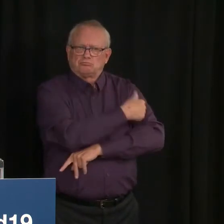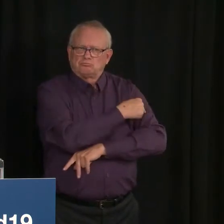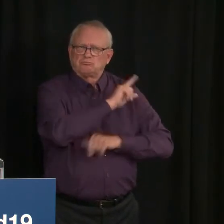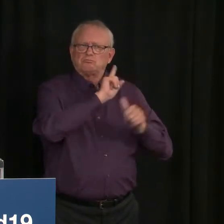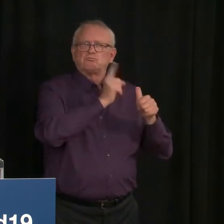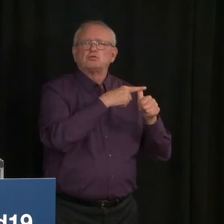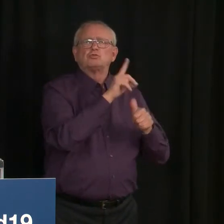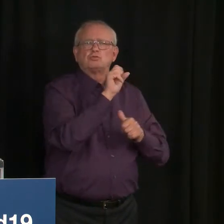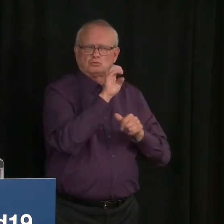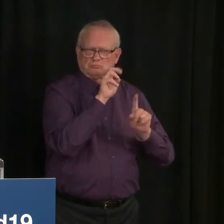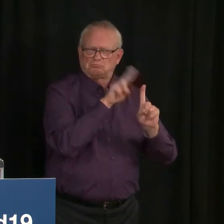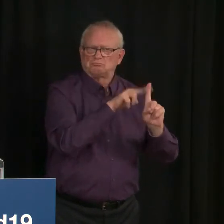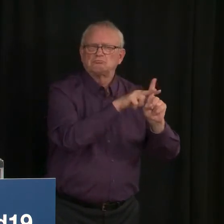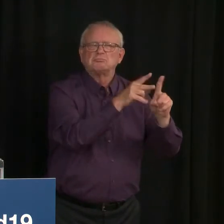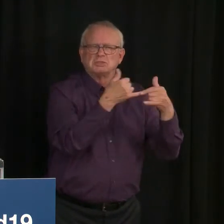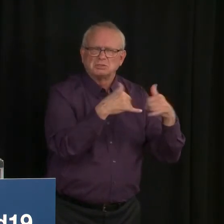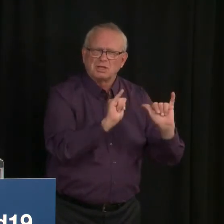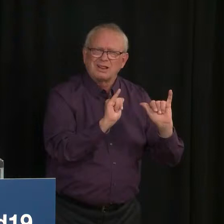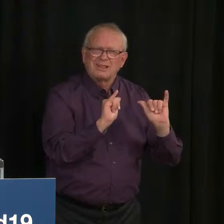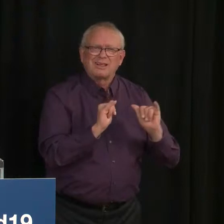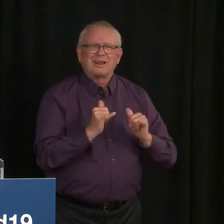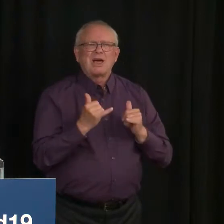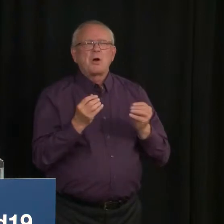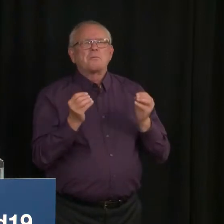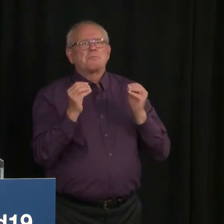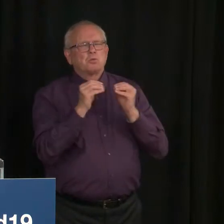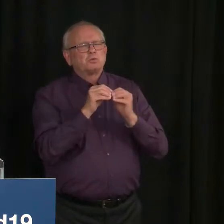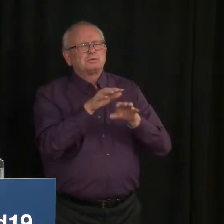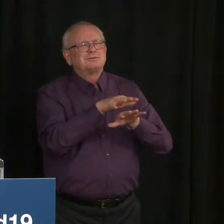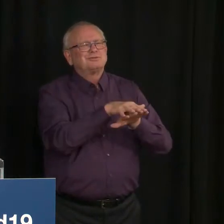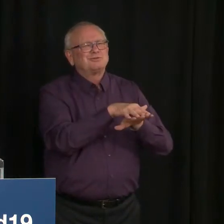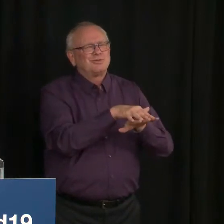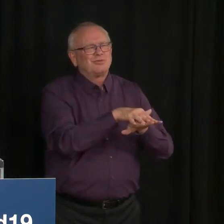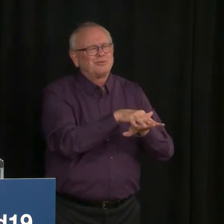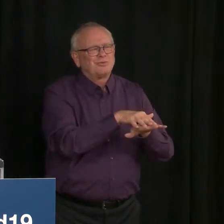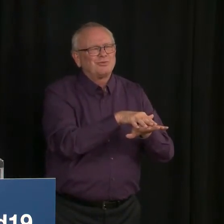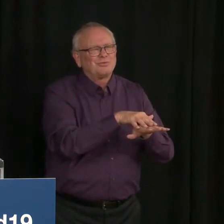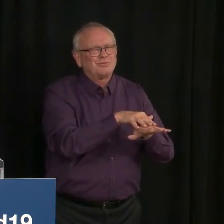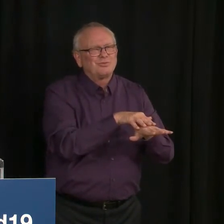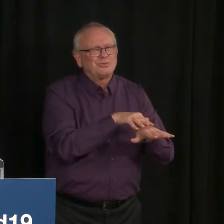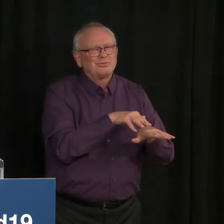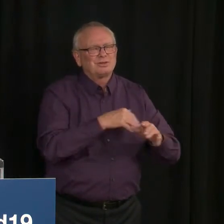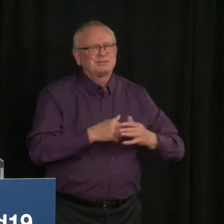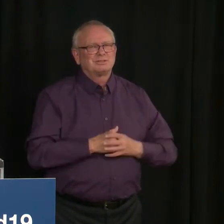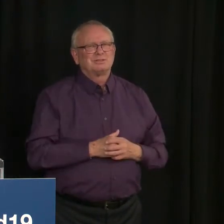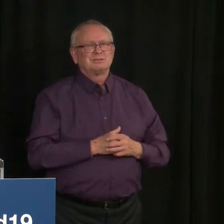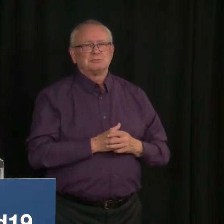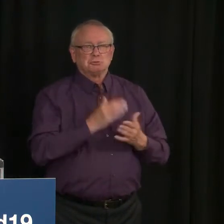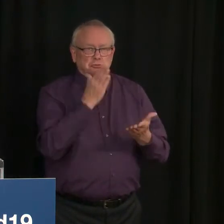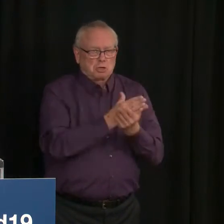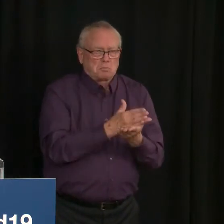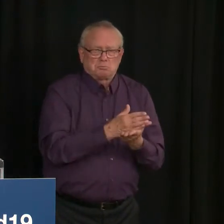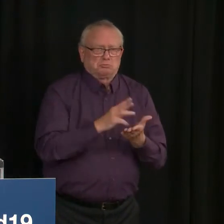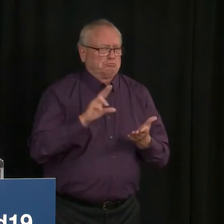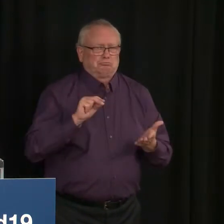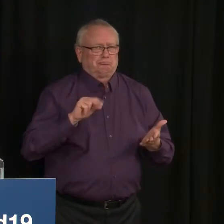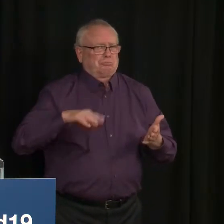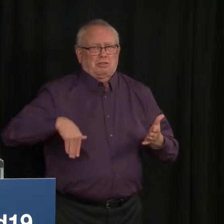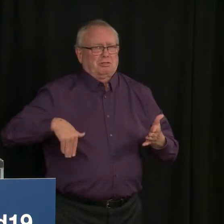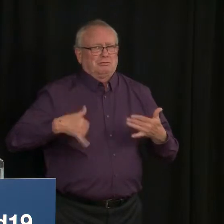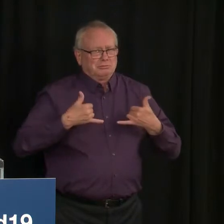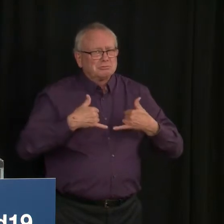people coming in for their first dose. So while the rate has slowed, it absolutely hasn't stopped. And I think,